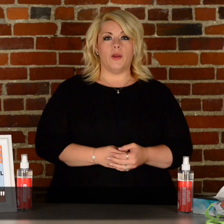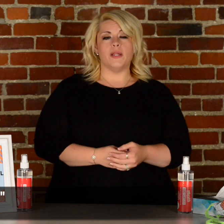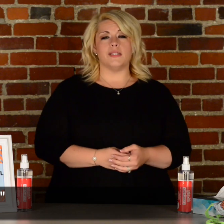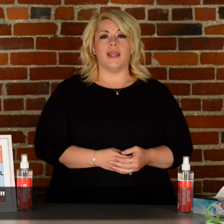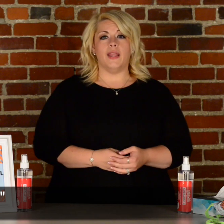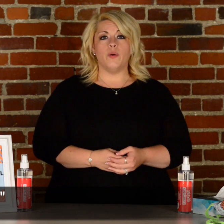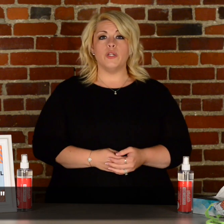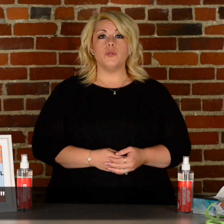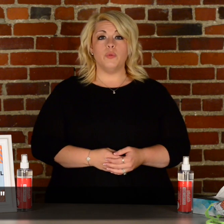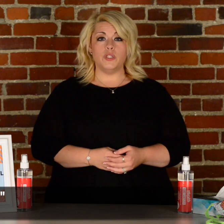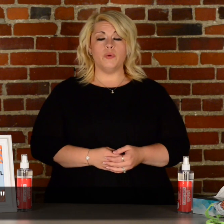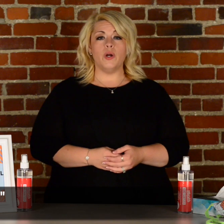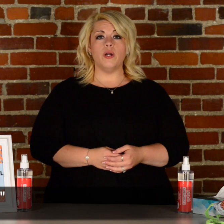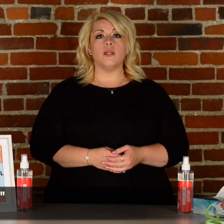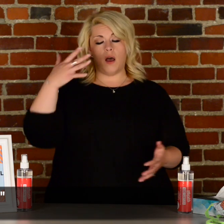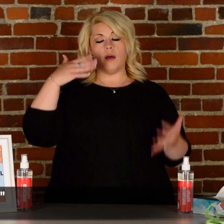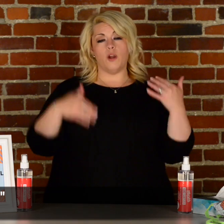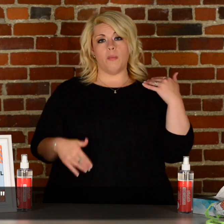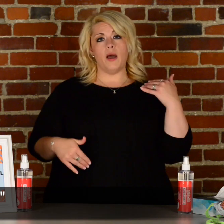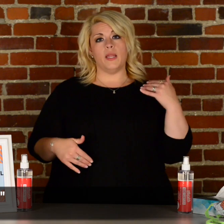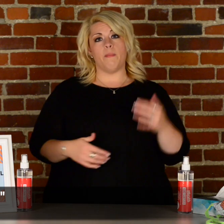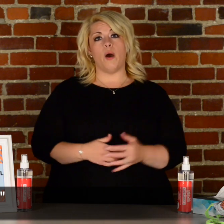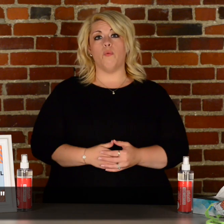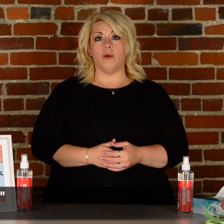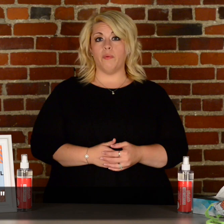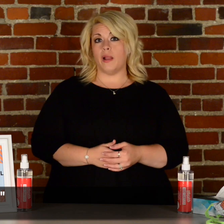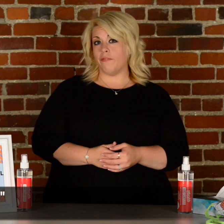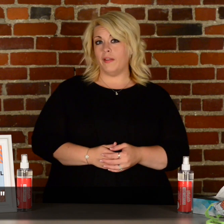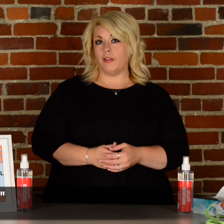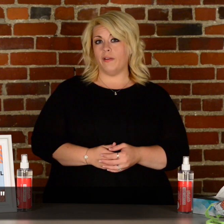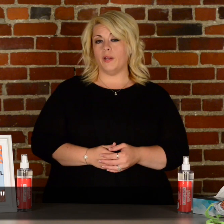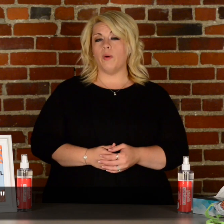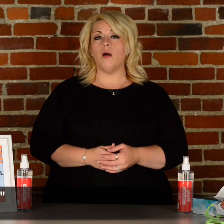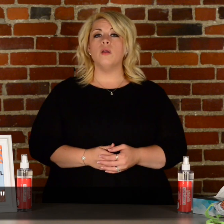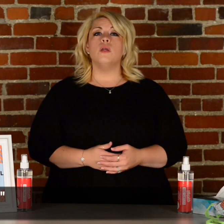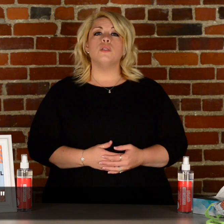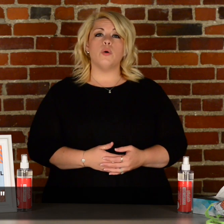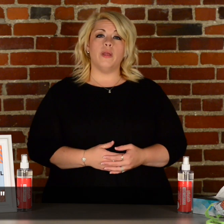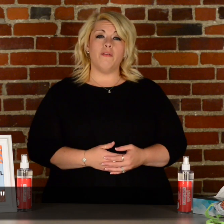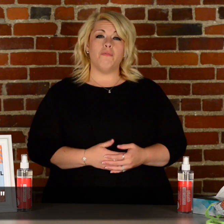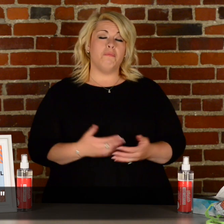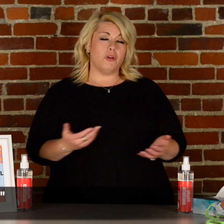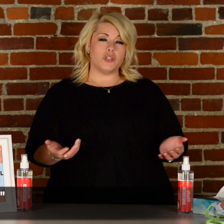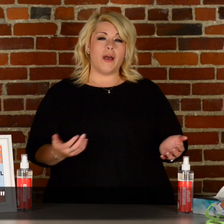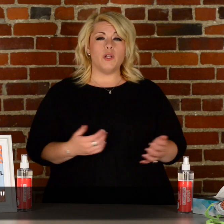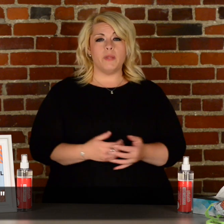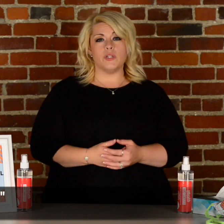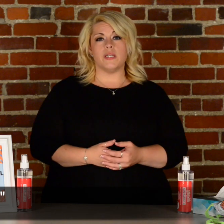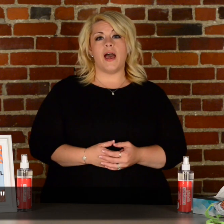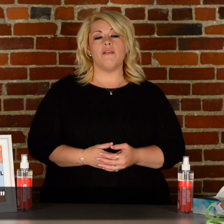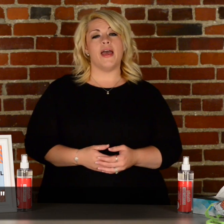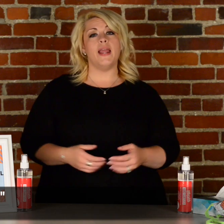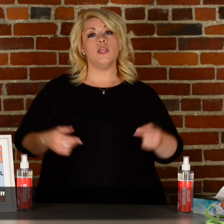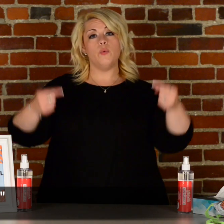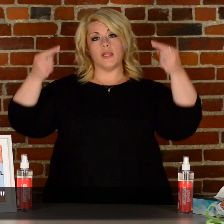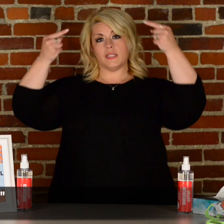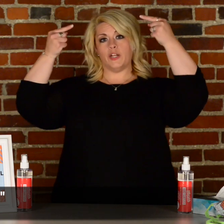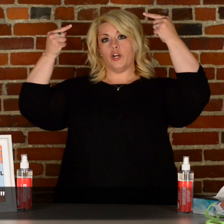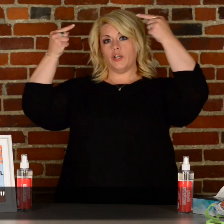American Sign Language, we do hurt on our body about where we're not feeling very well. So if your child appears to have a headache, we can sign hurt